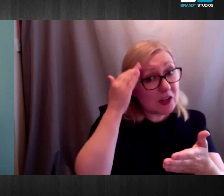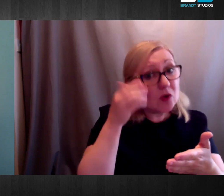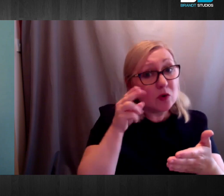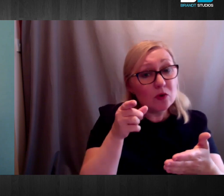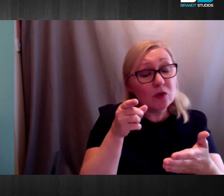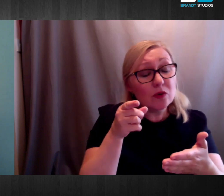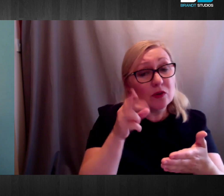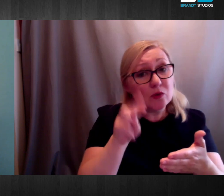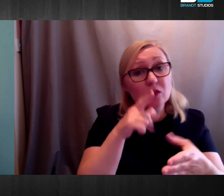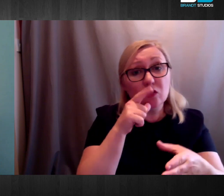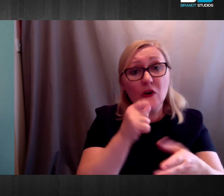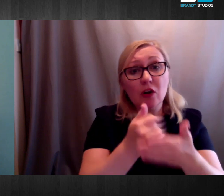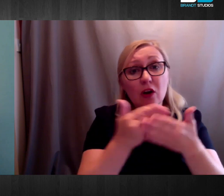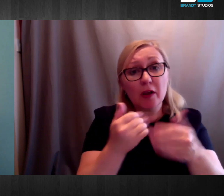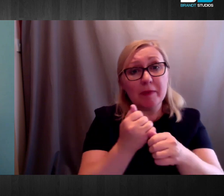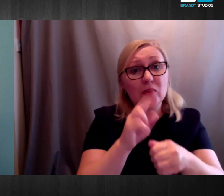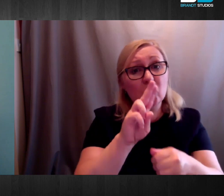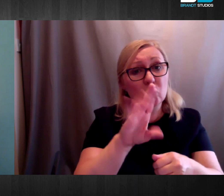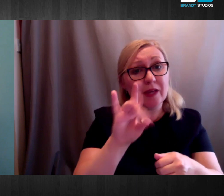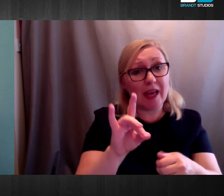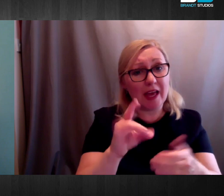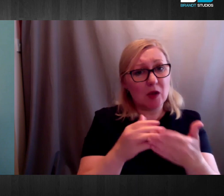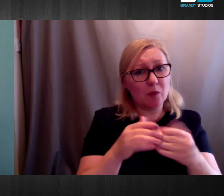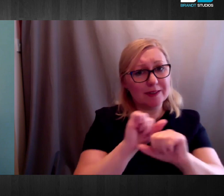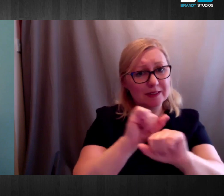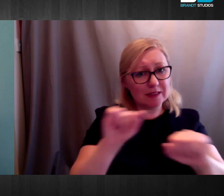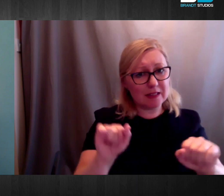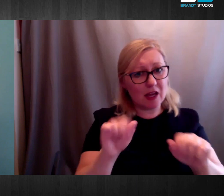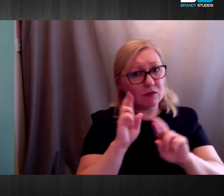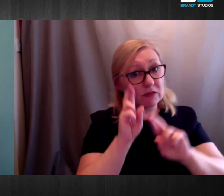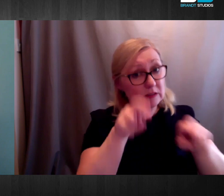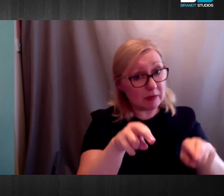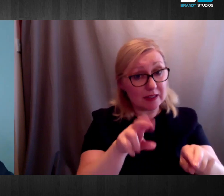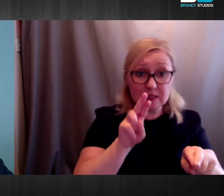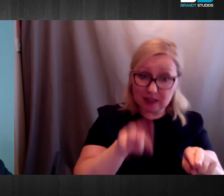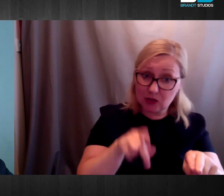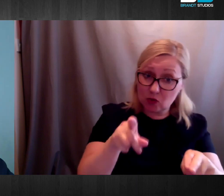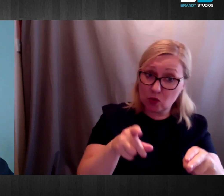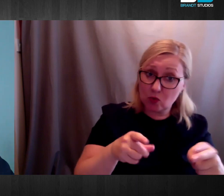maybe summarise what has been happening there, Derek, in response to the pandemic?